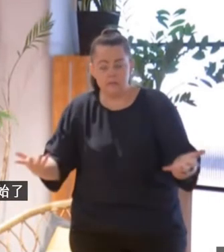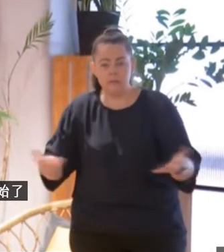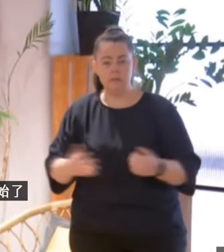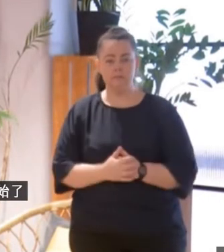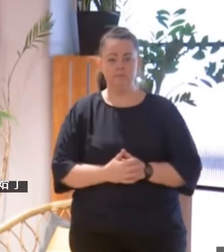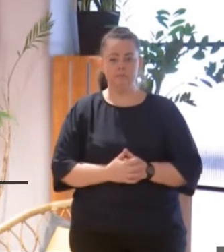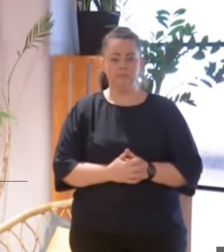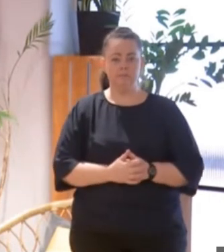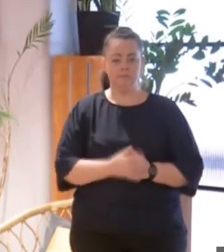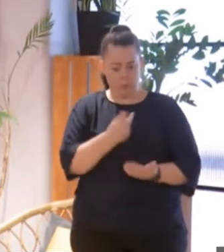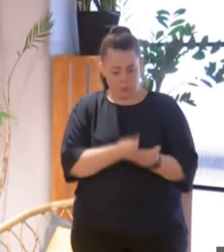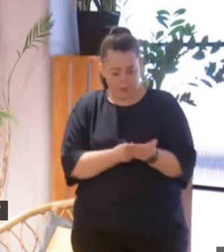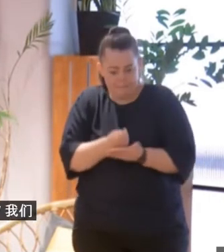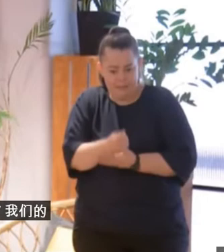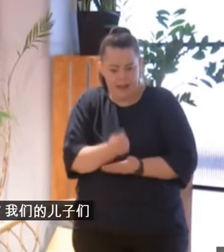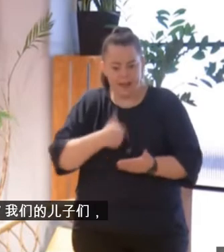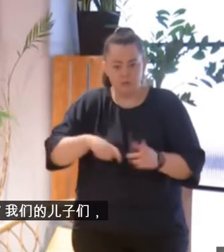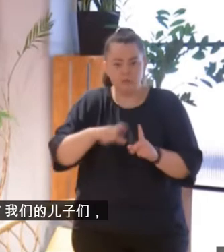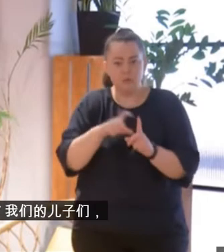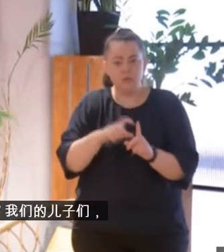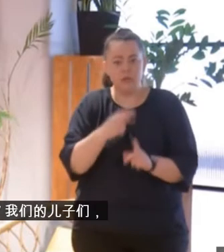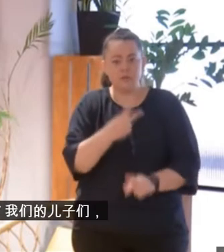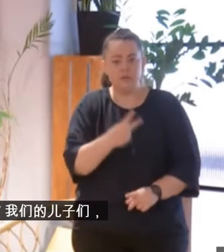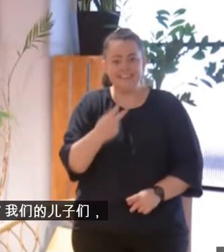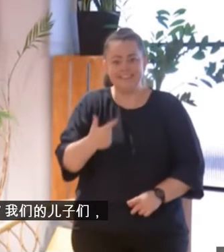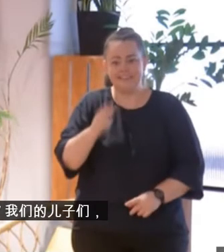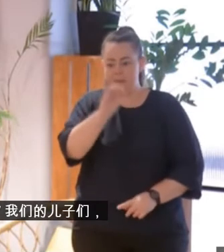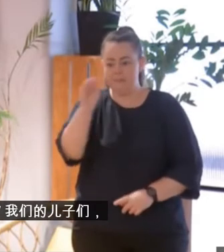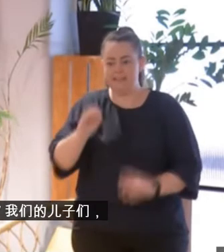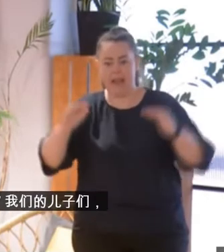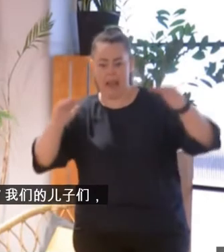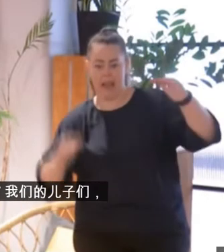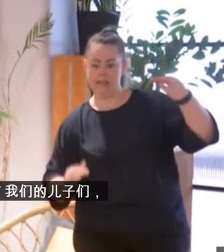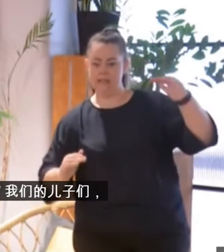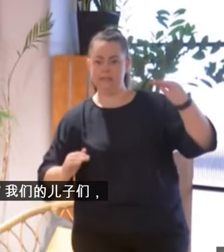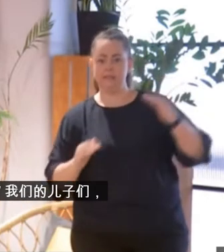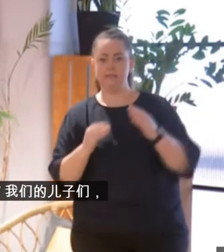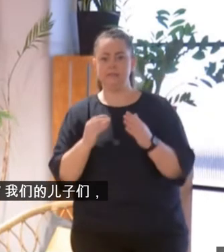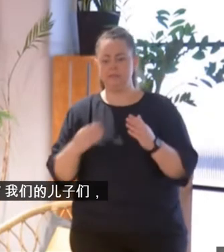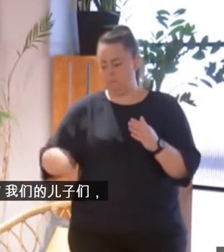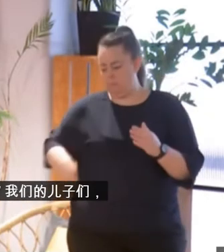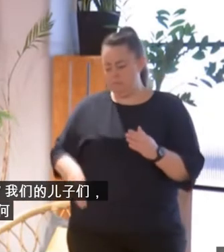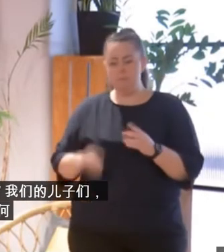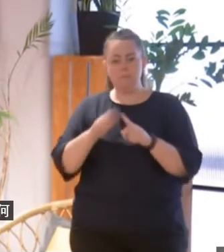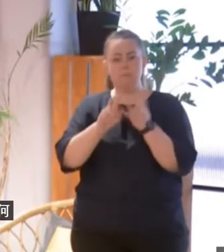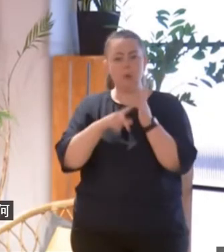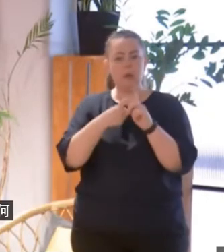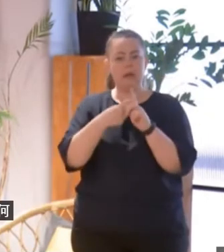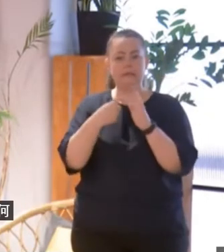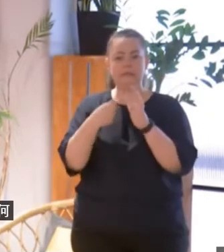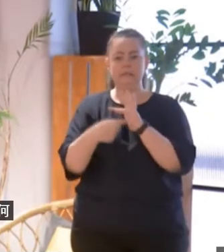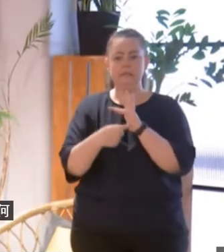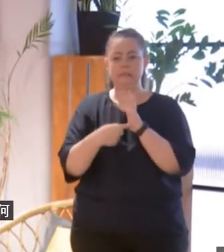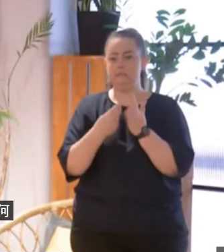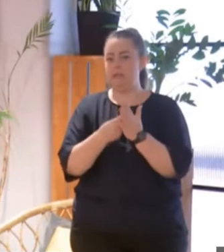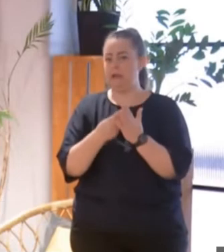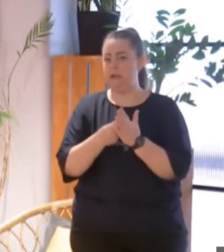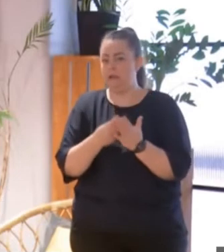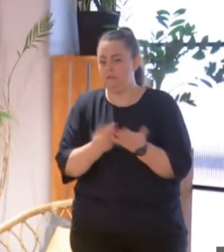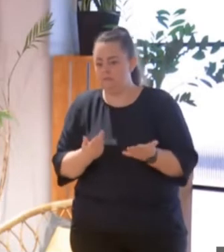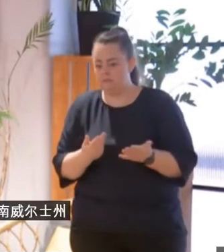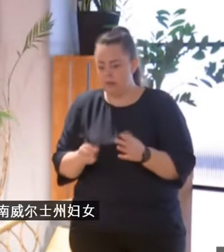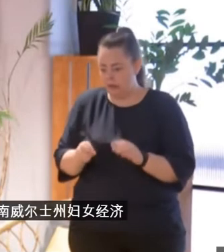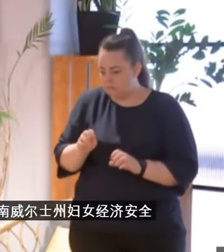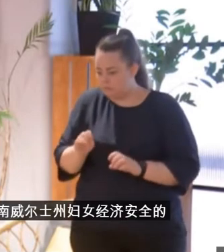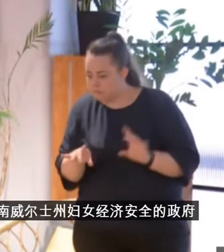27% less pocket money than we pay our sons. Therefore, any government initiative to improve the economic security for the